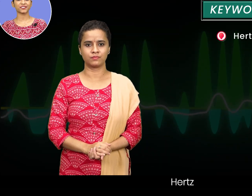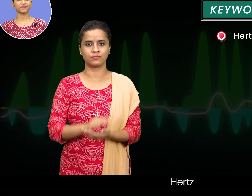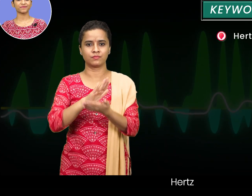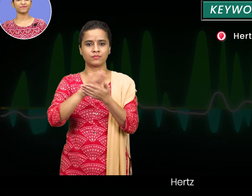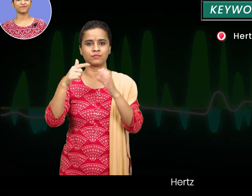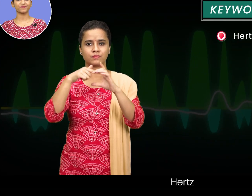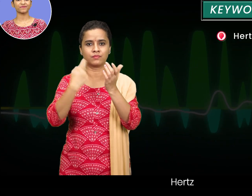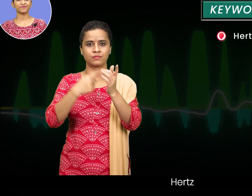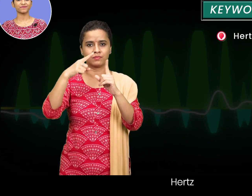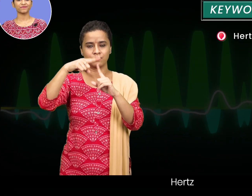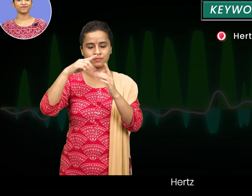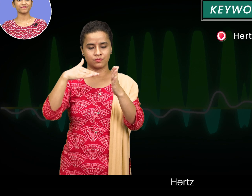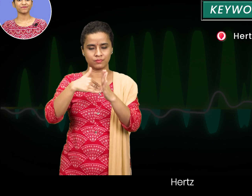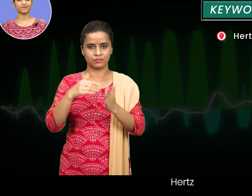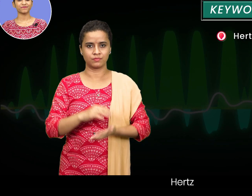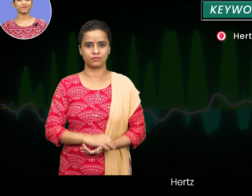hertz,